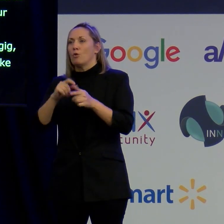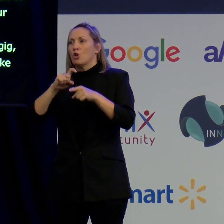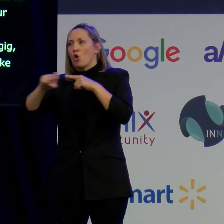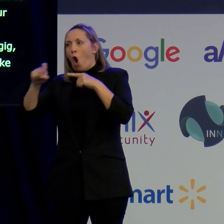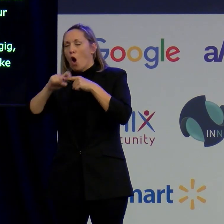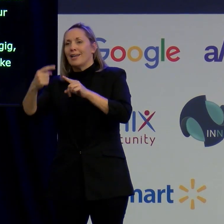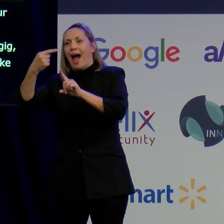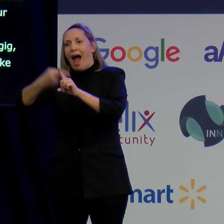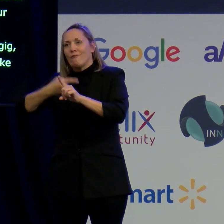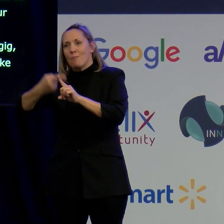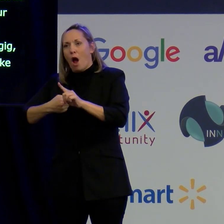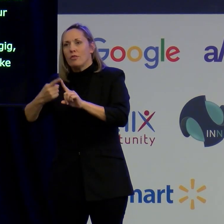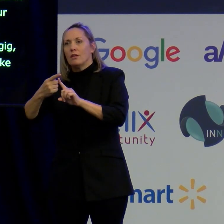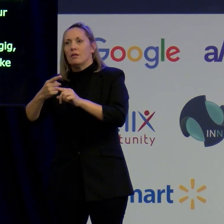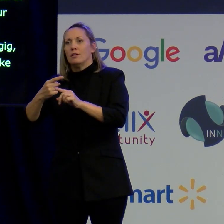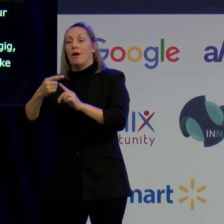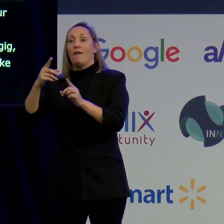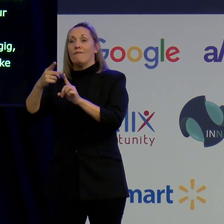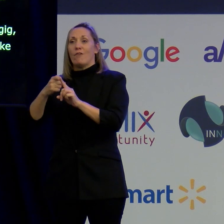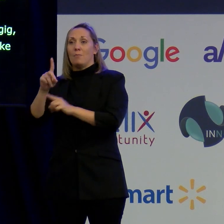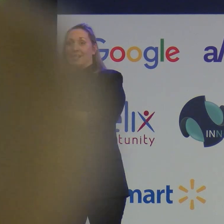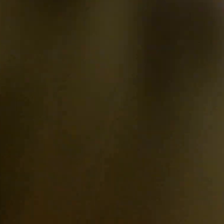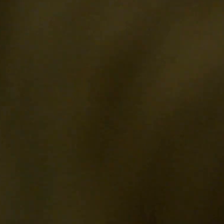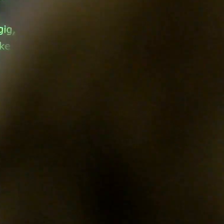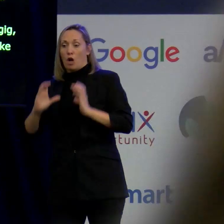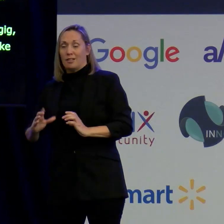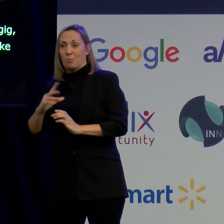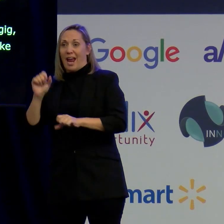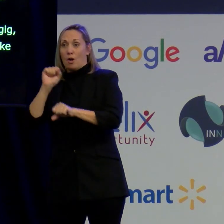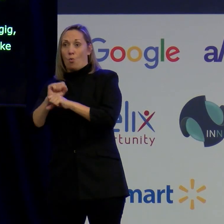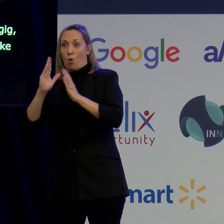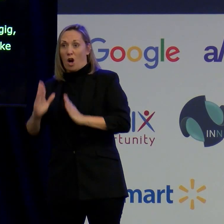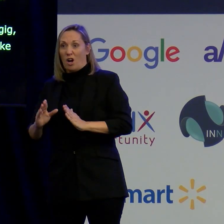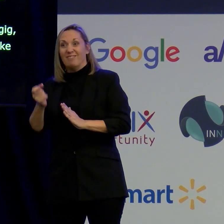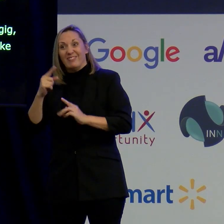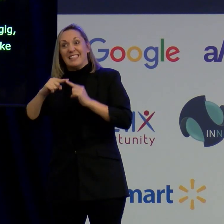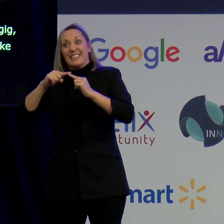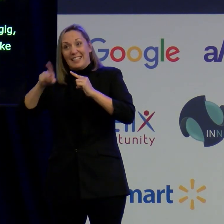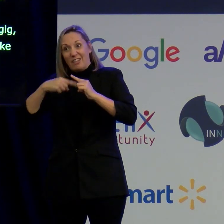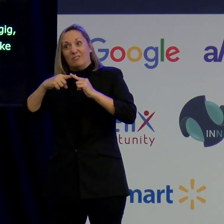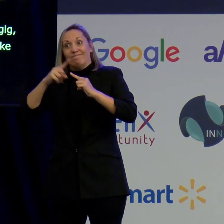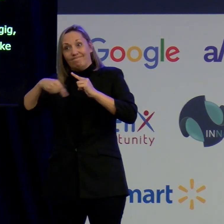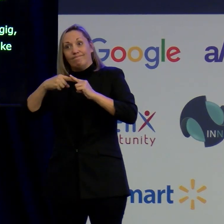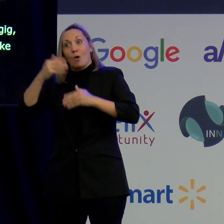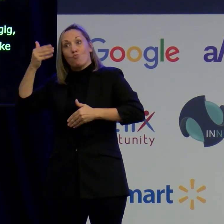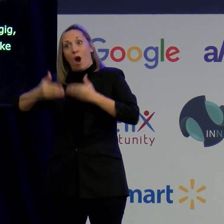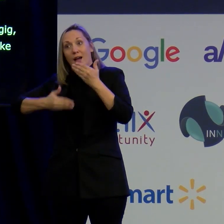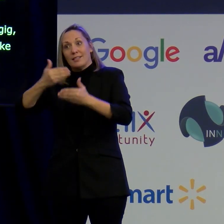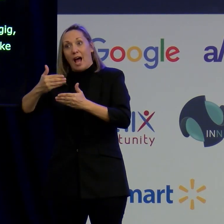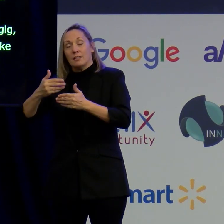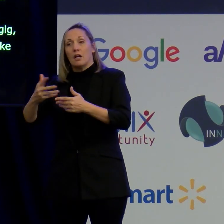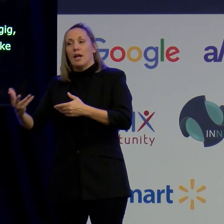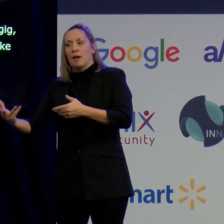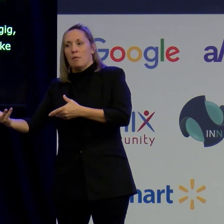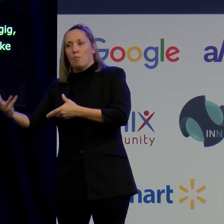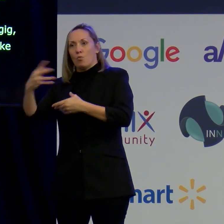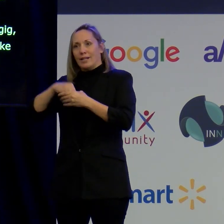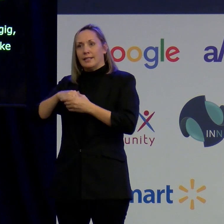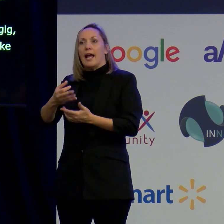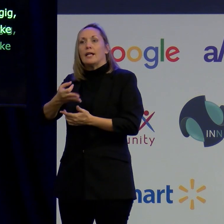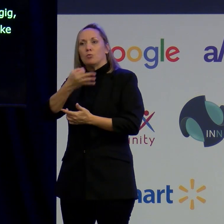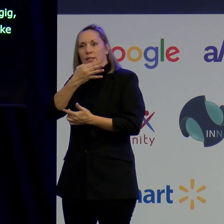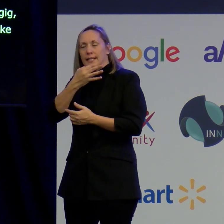disabled customers and employees. It's a cyclical process that pulls in that